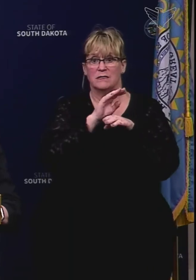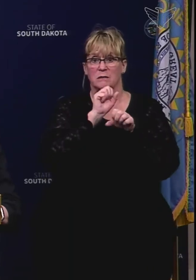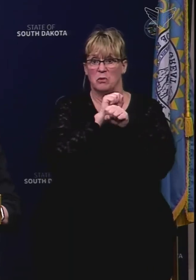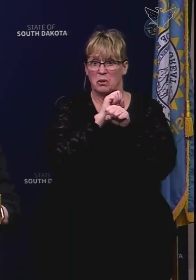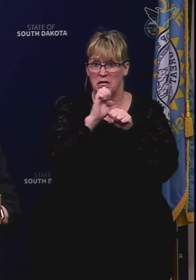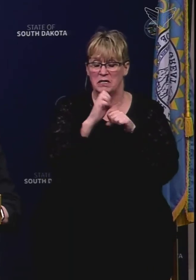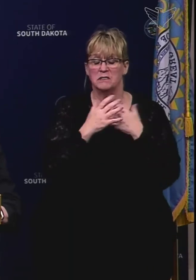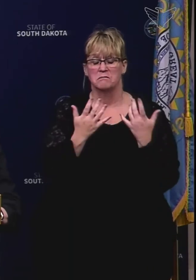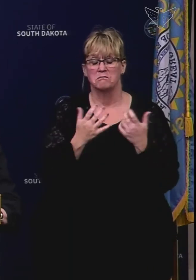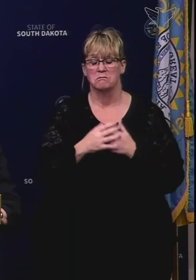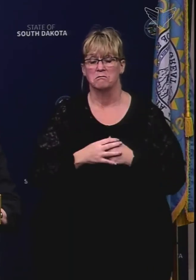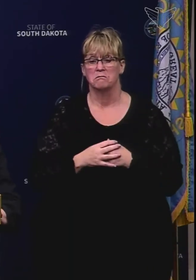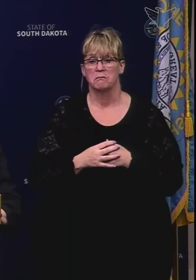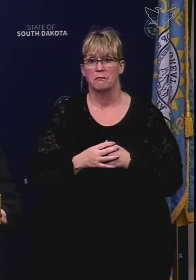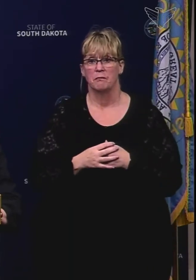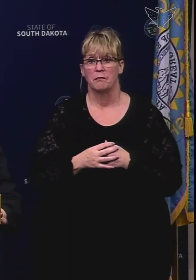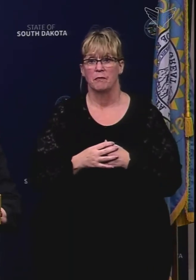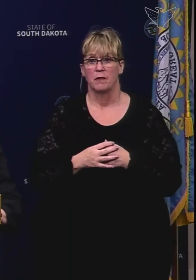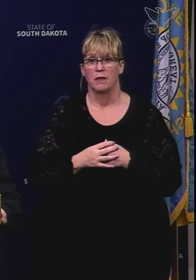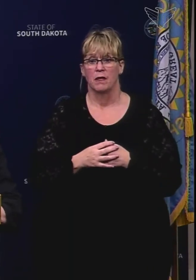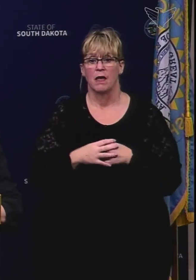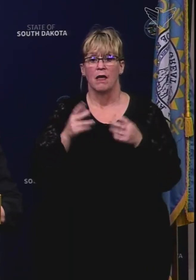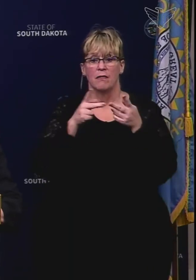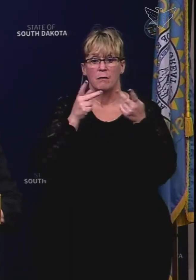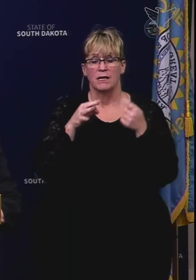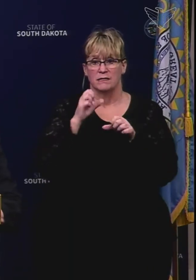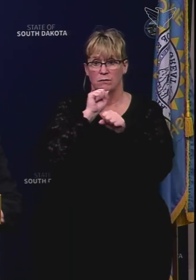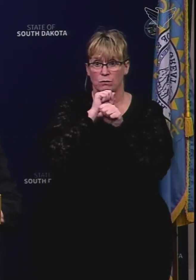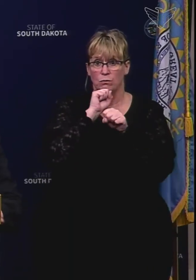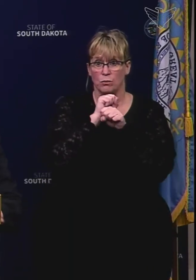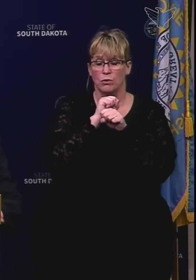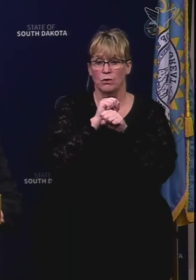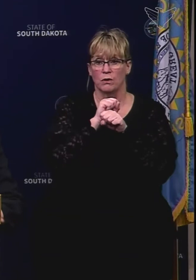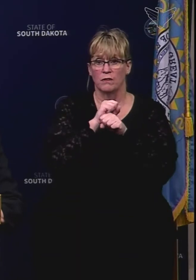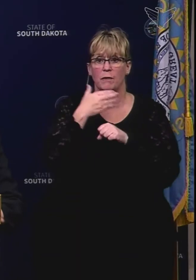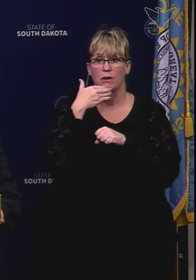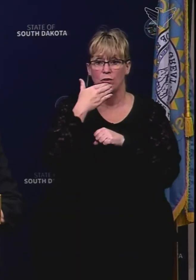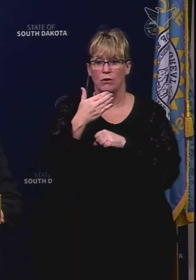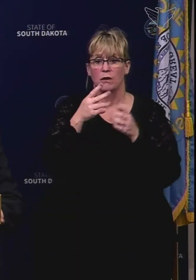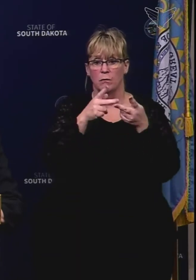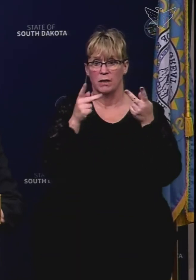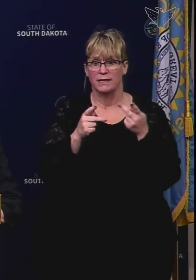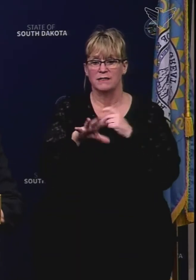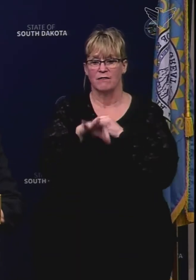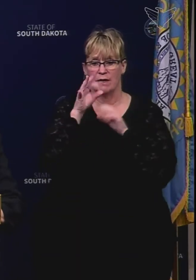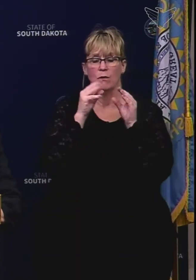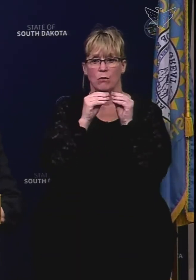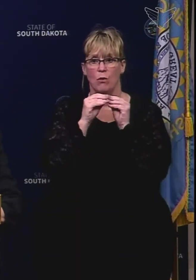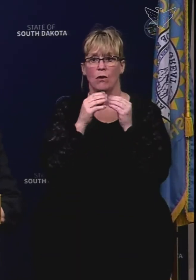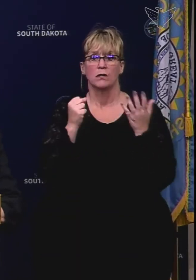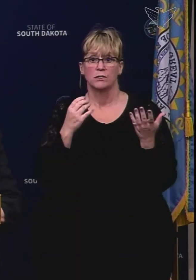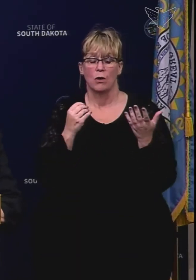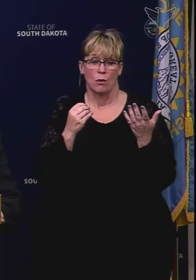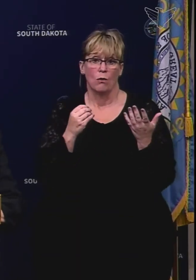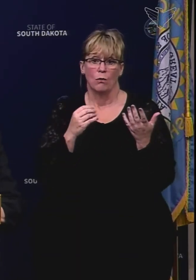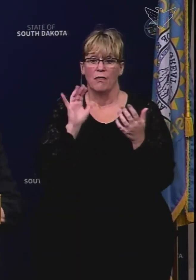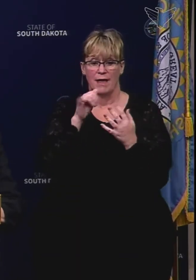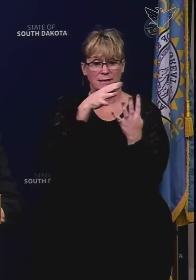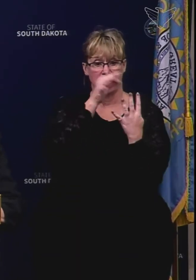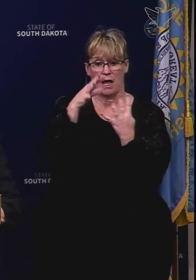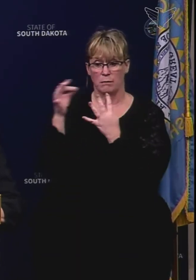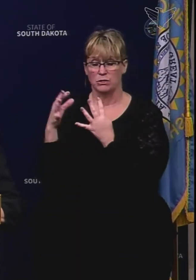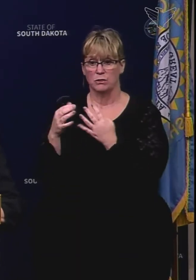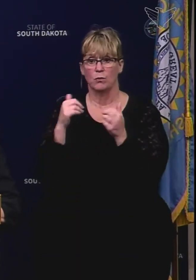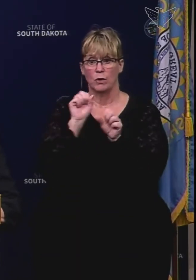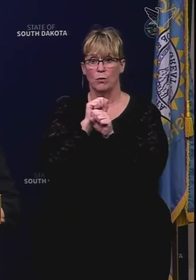and it seems that the place of employment would be a good place to find out more. So definitely an option, and we work